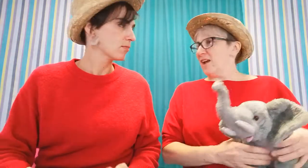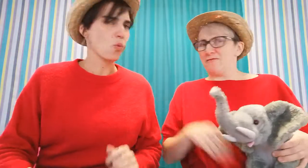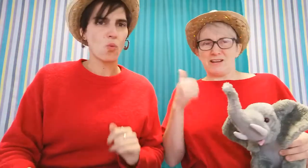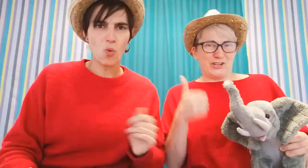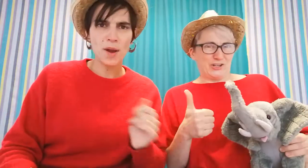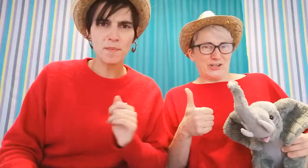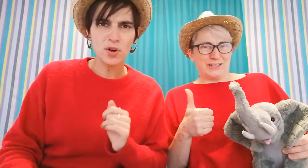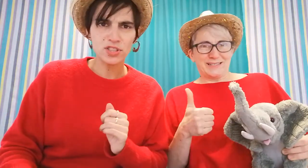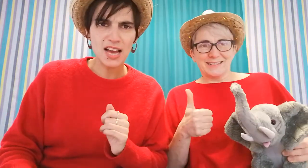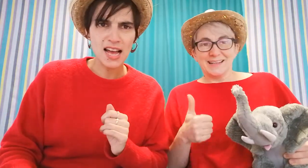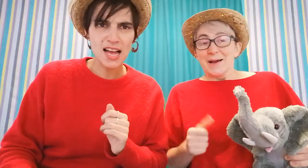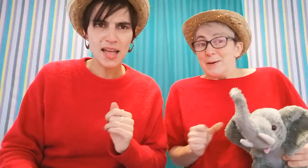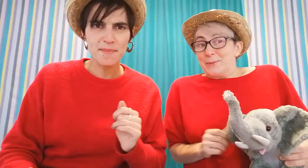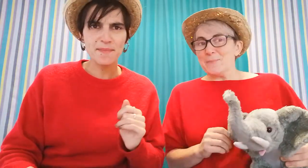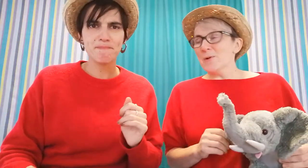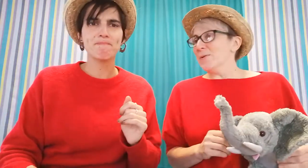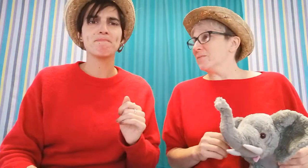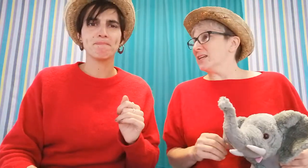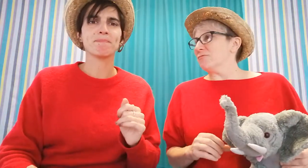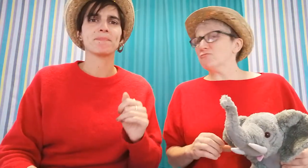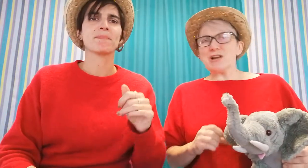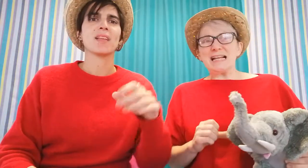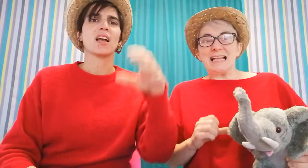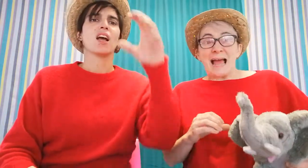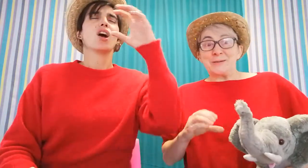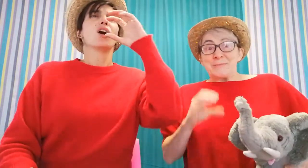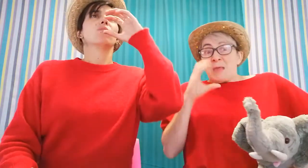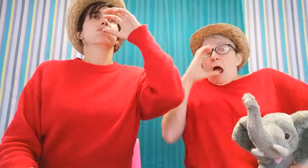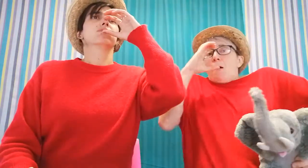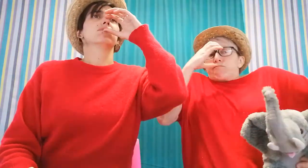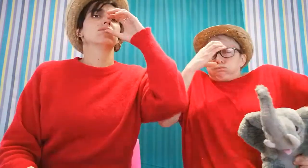Very good. One more time. Oh, one more. Ready? Really loud.